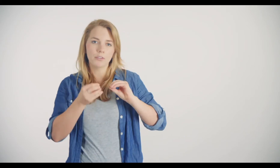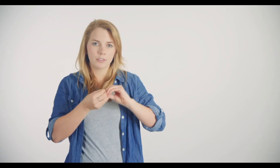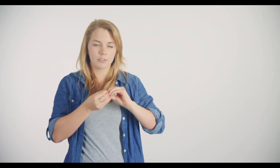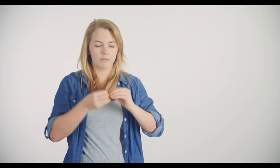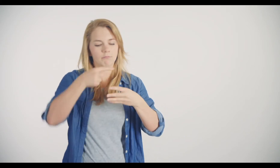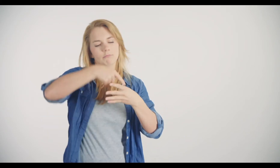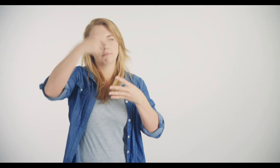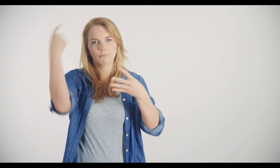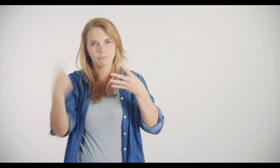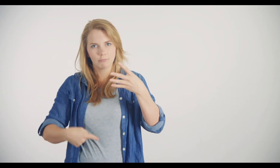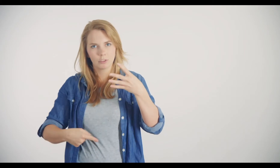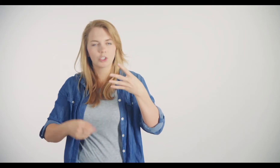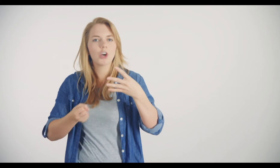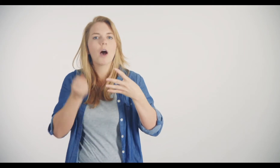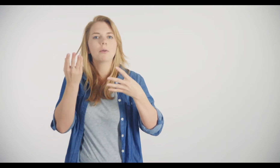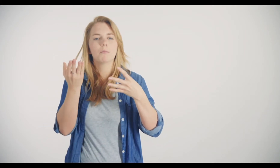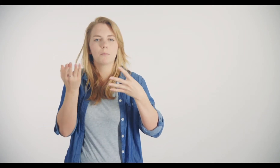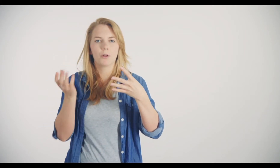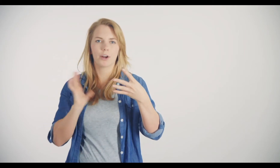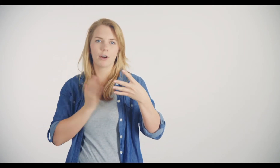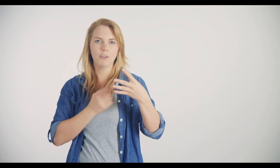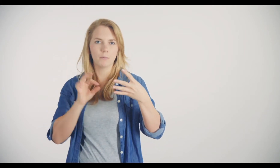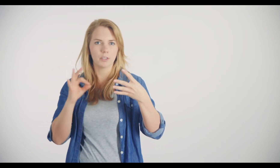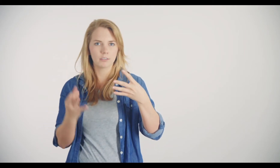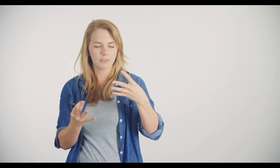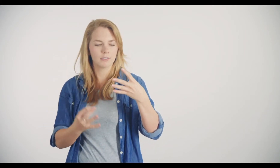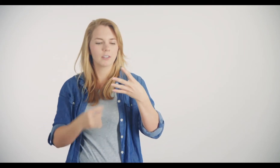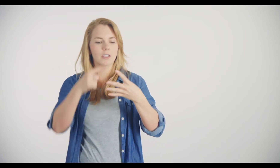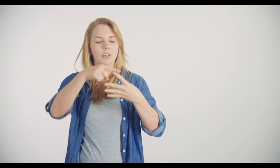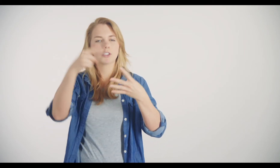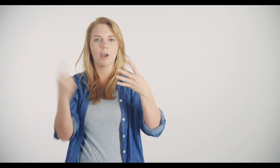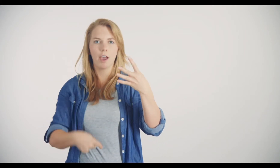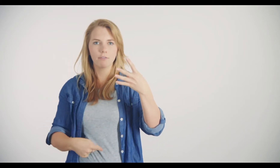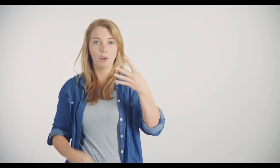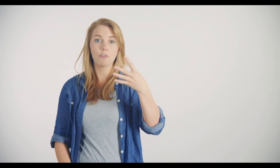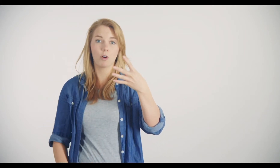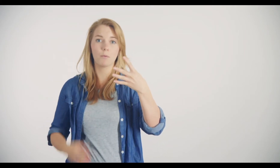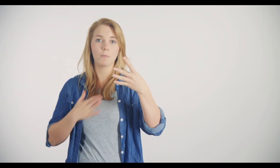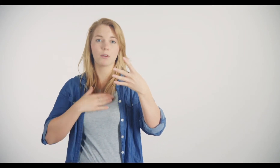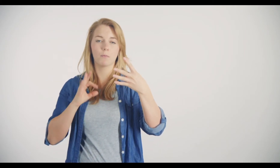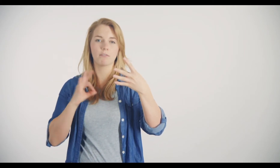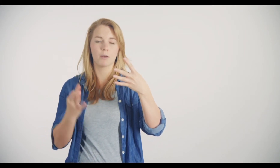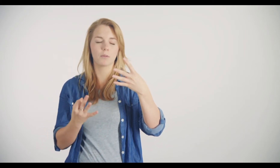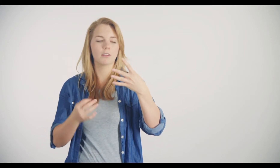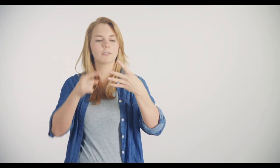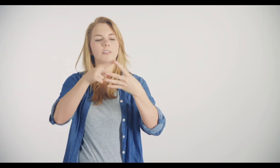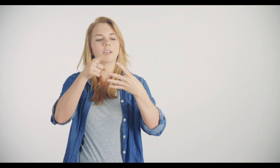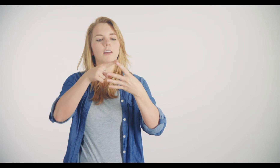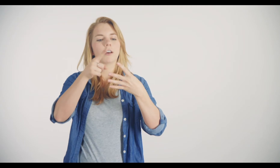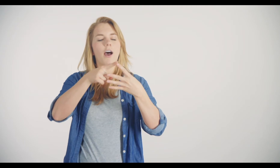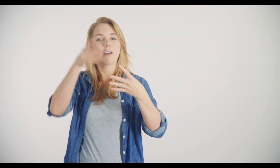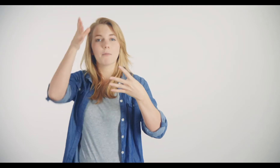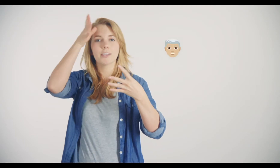numbers to show how many people are in our families. So I have 4 people in my family. I have my